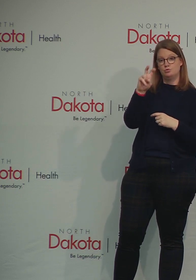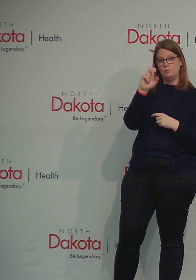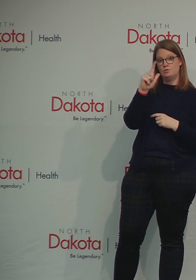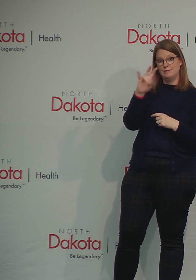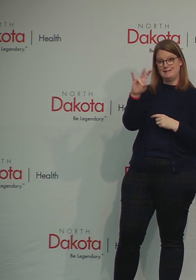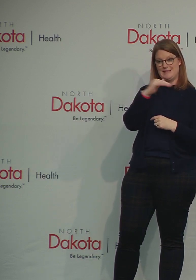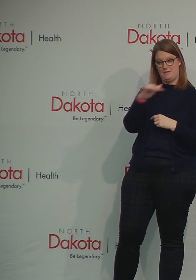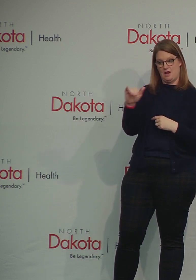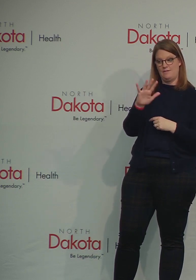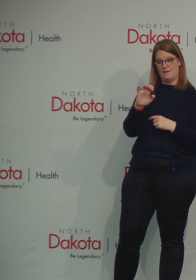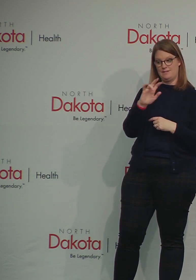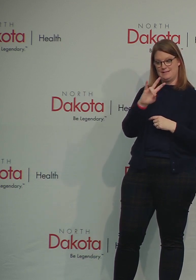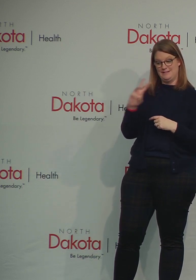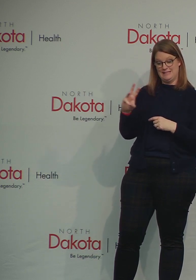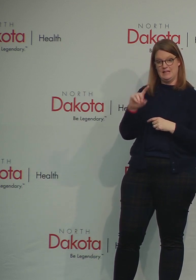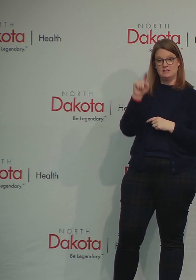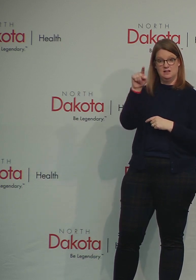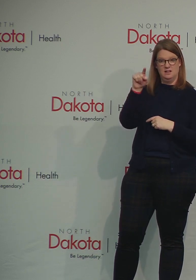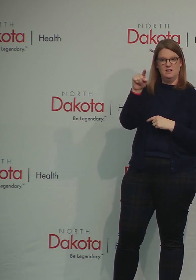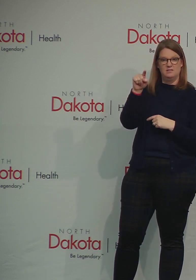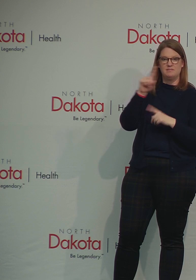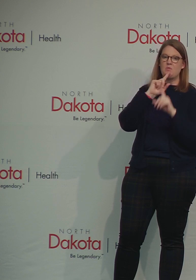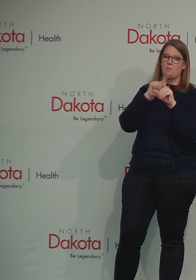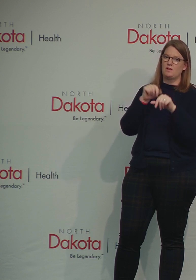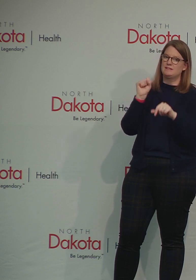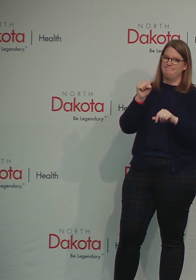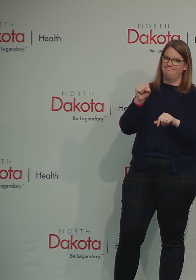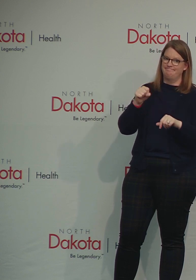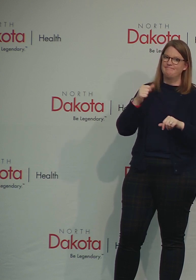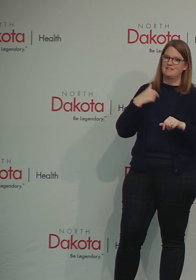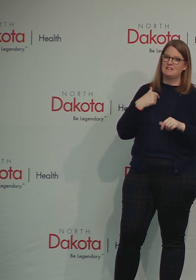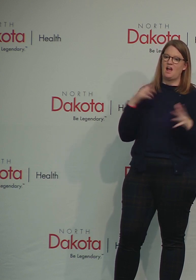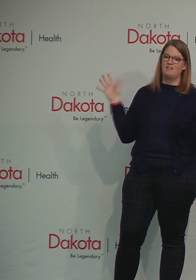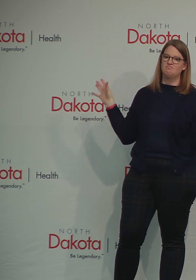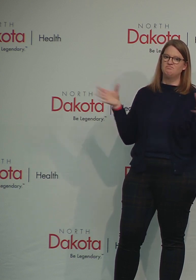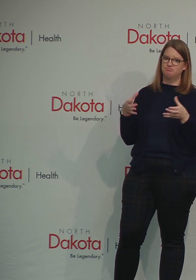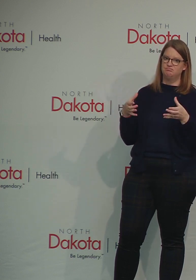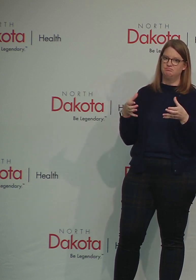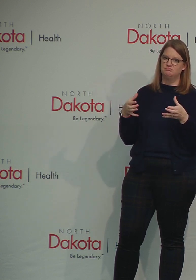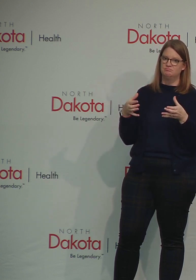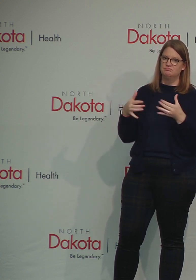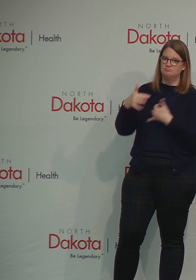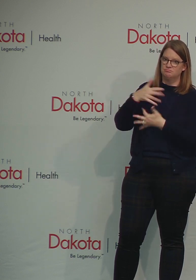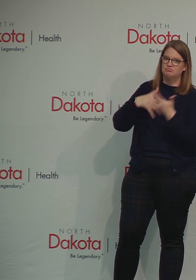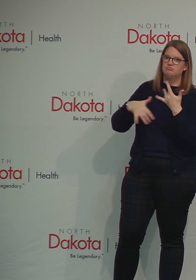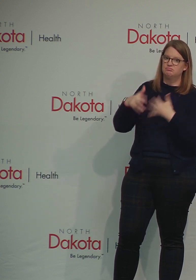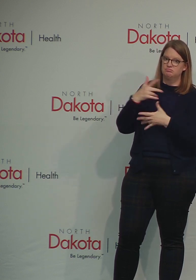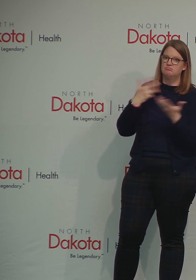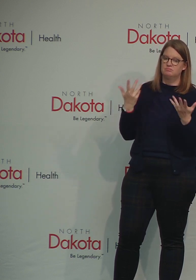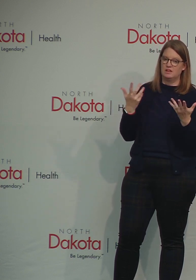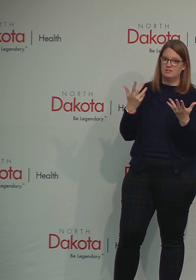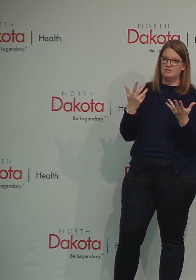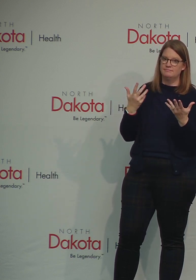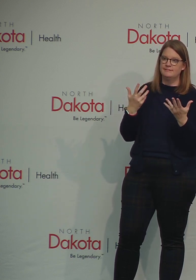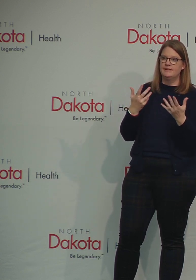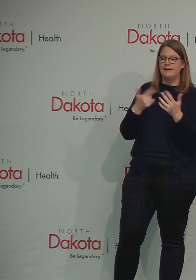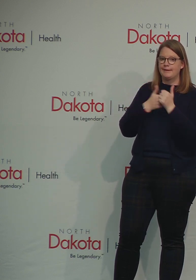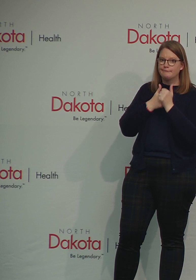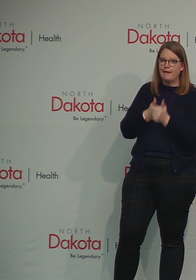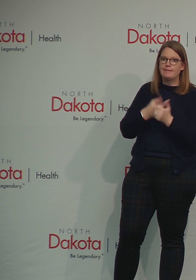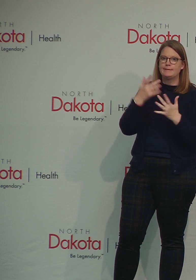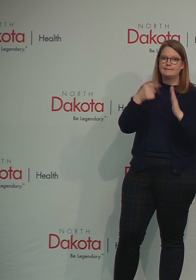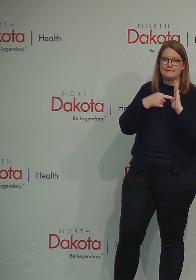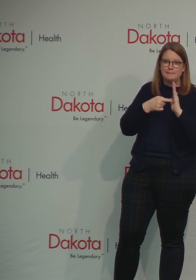reported that they actually had gathered with people during an infectious period based on the tracking of their symptoms. So again,